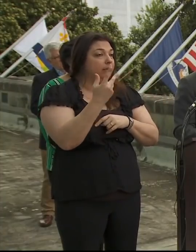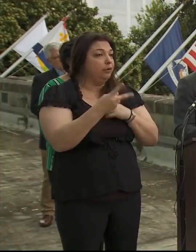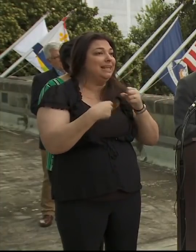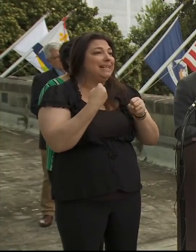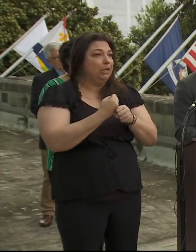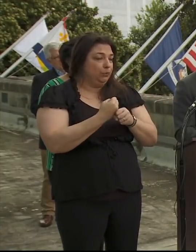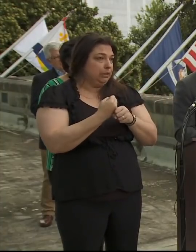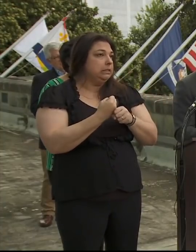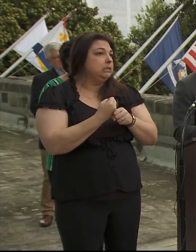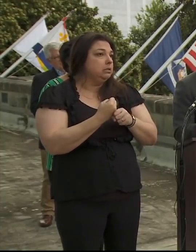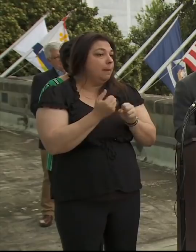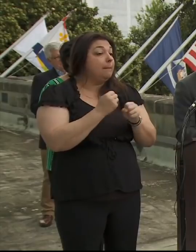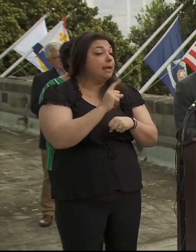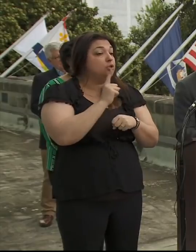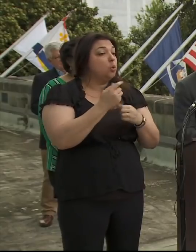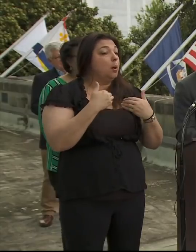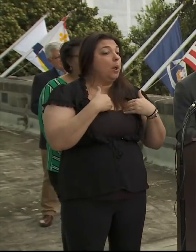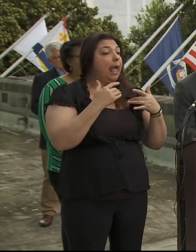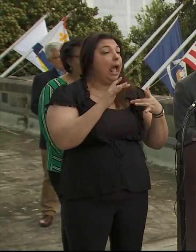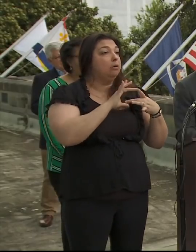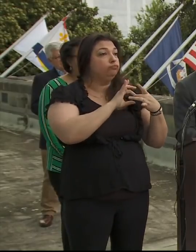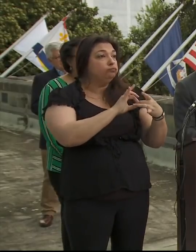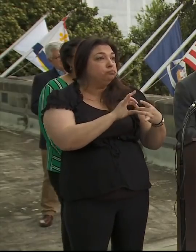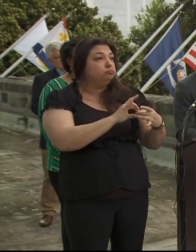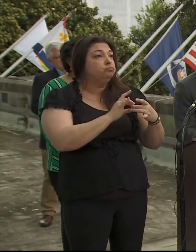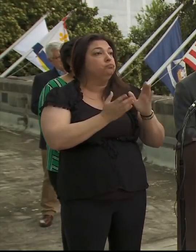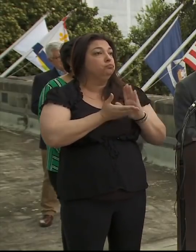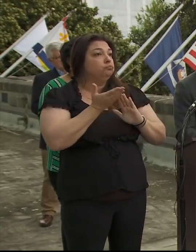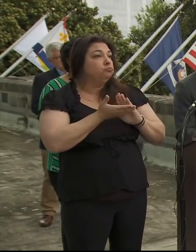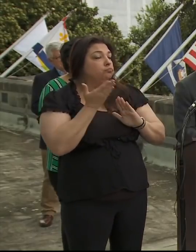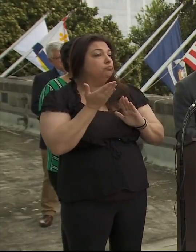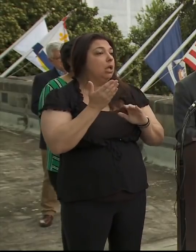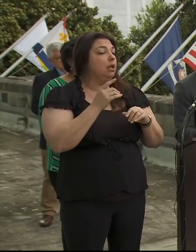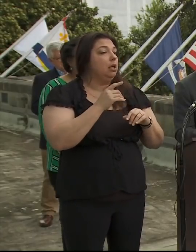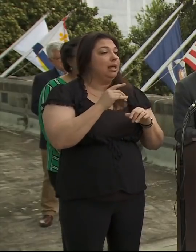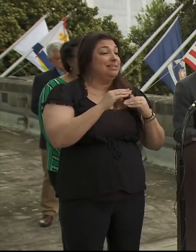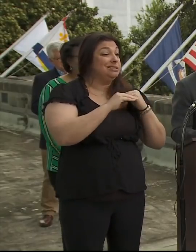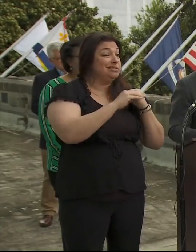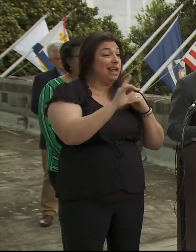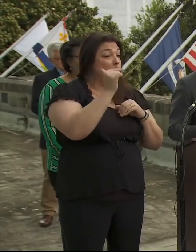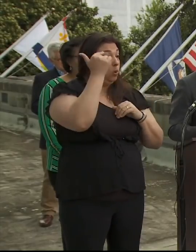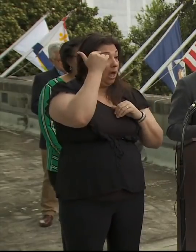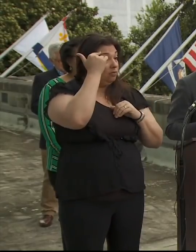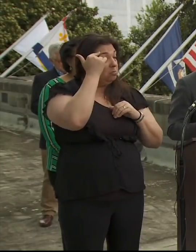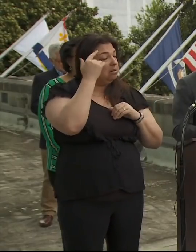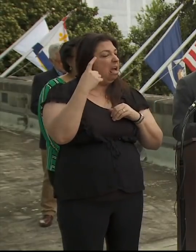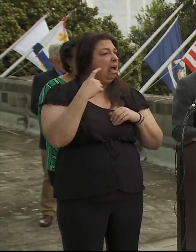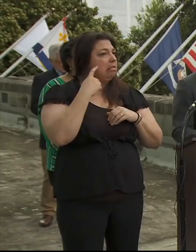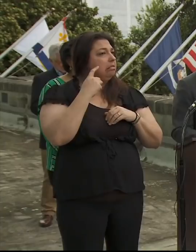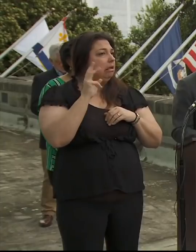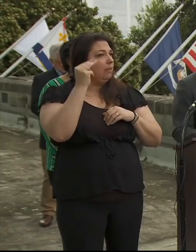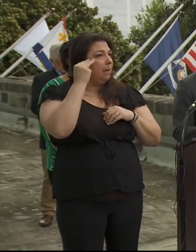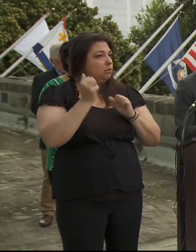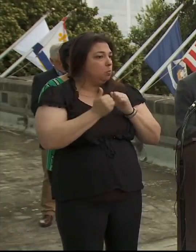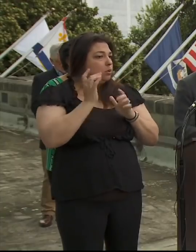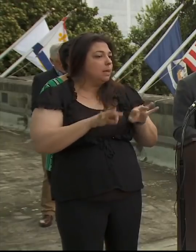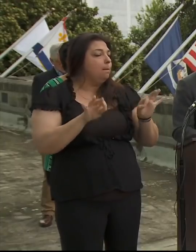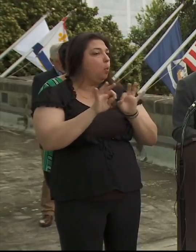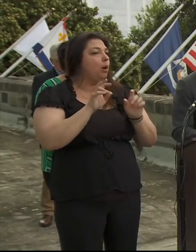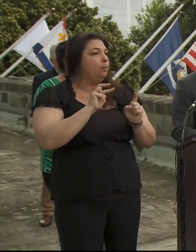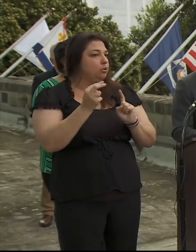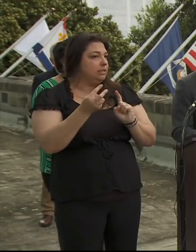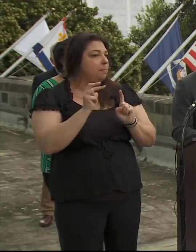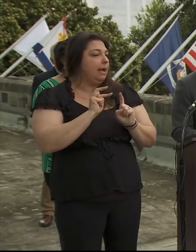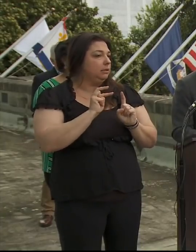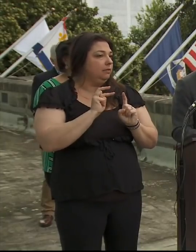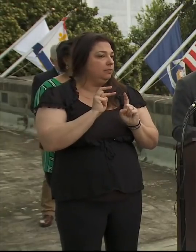come. Making sure that we have continuity of operations and stabilized government, I think, is the mayor's most important perspective, as